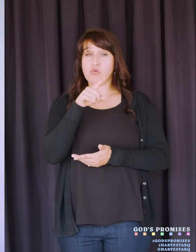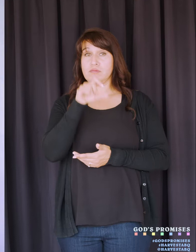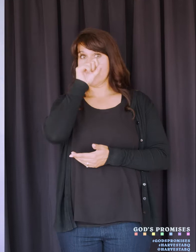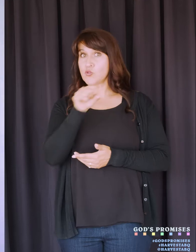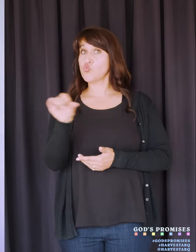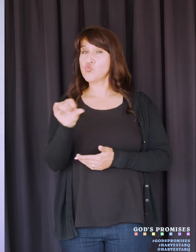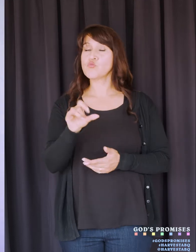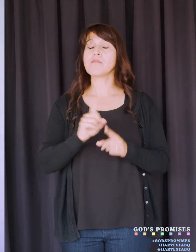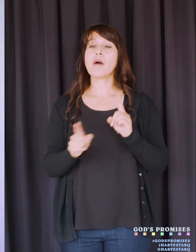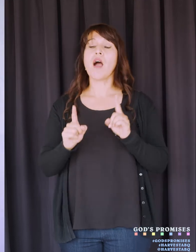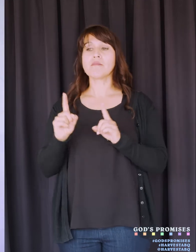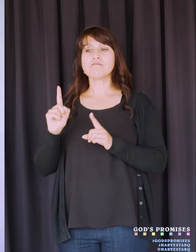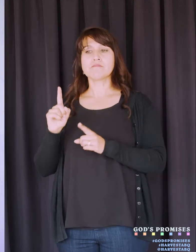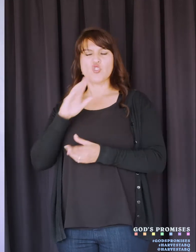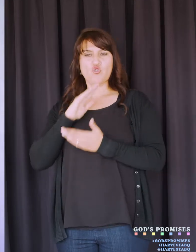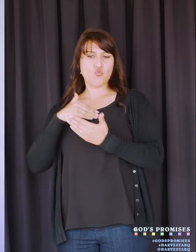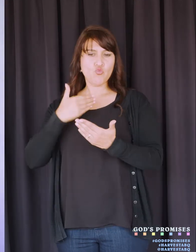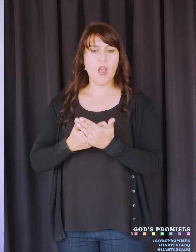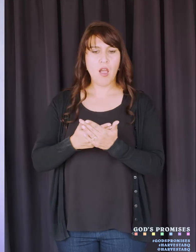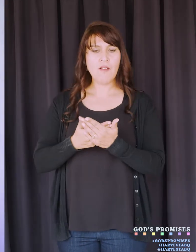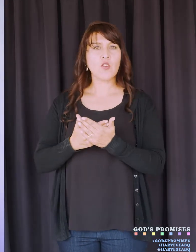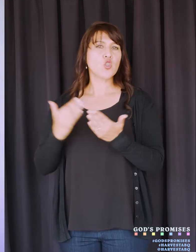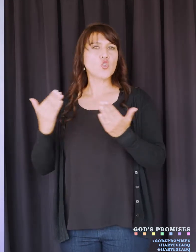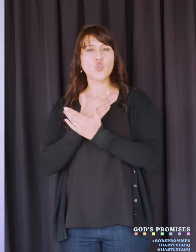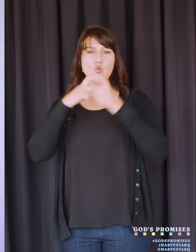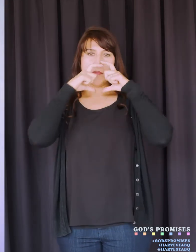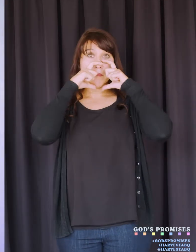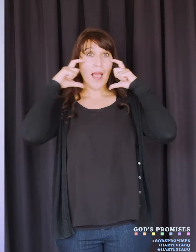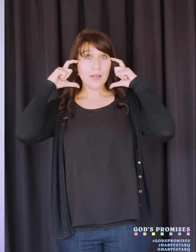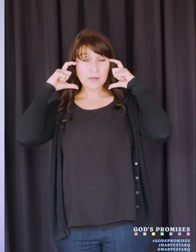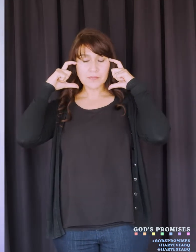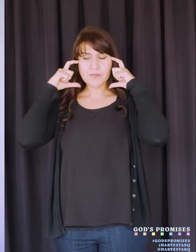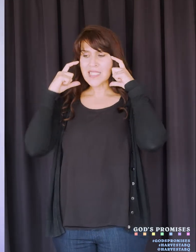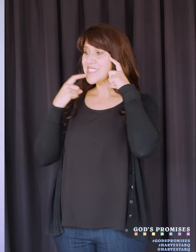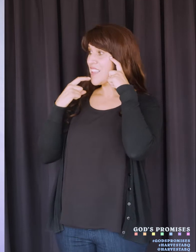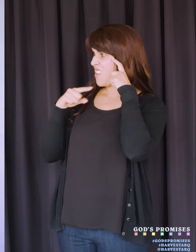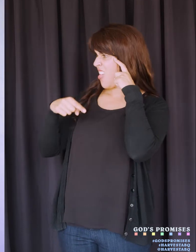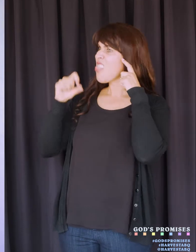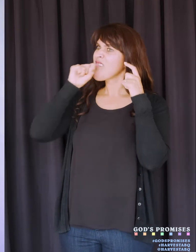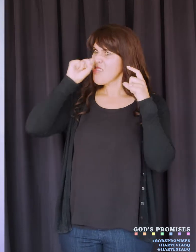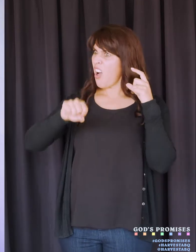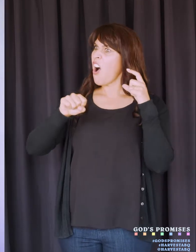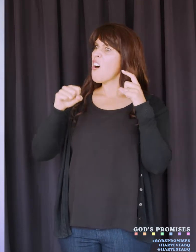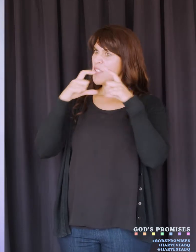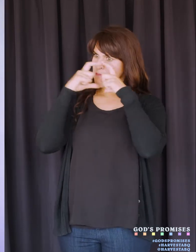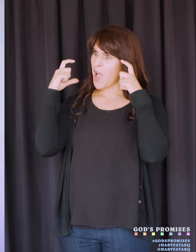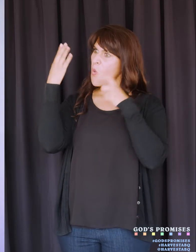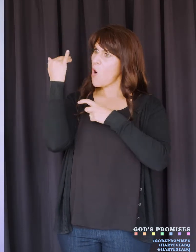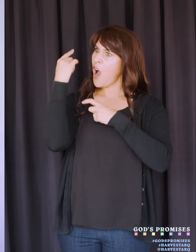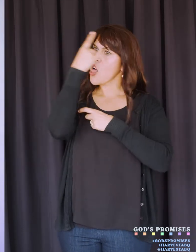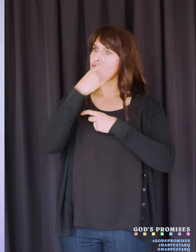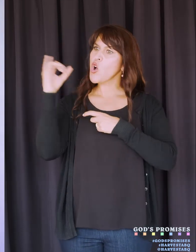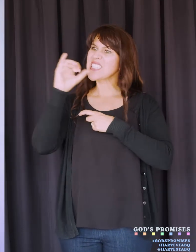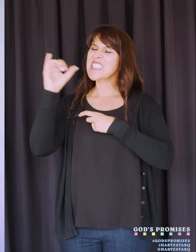She came home the other day with a new face mask, and she said to me, Dad, I love this face mask because it looks